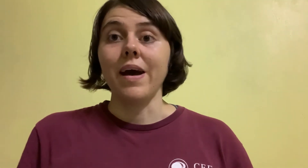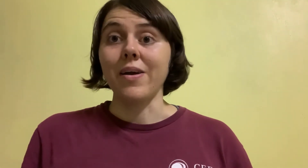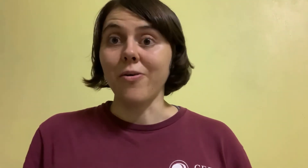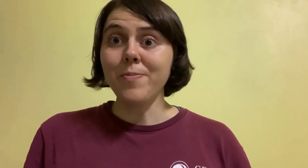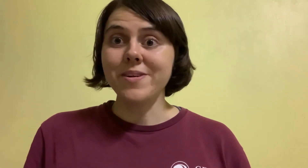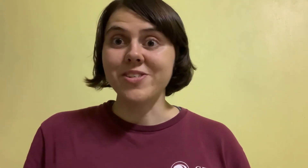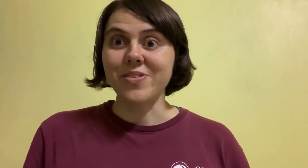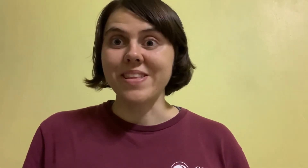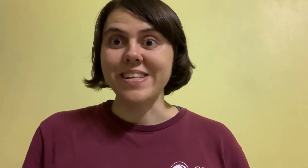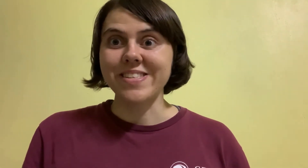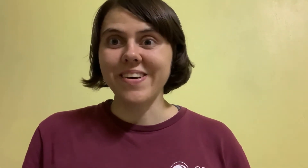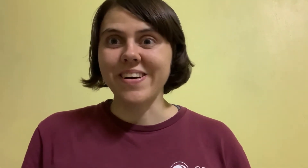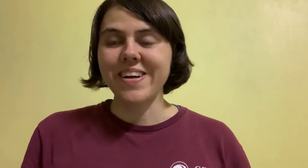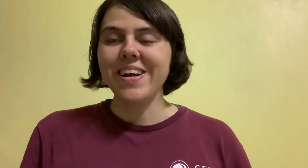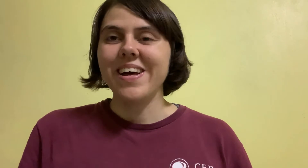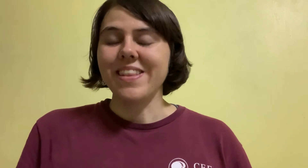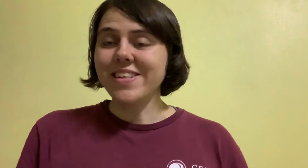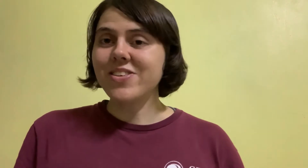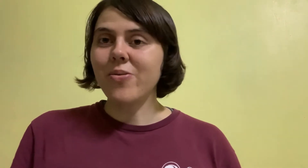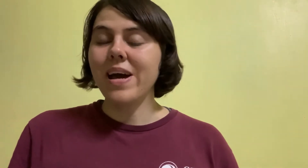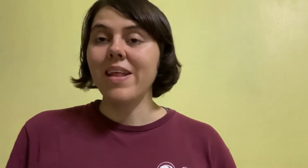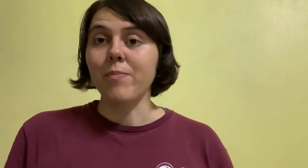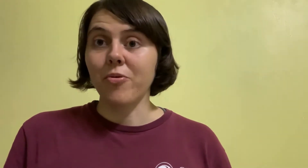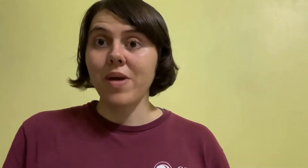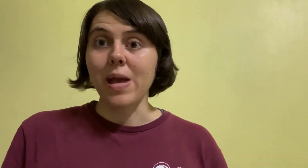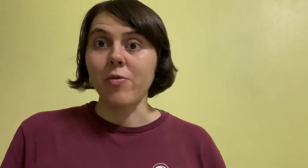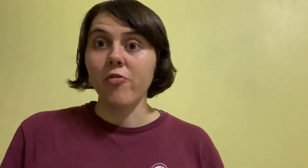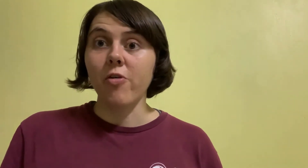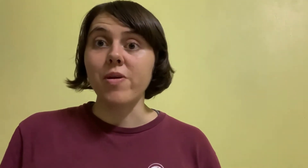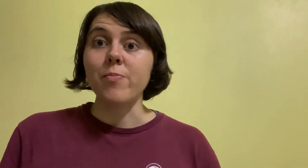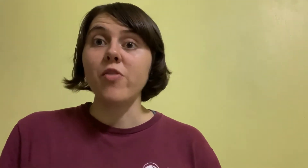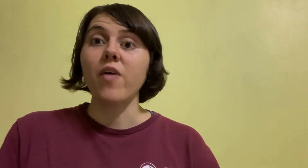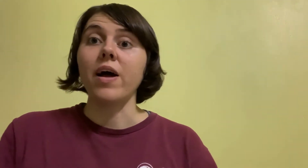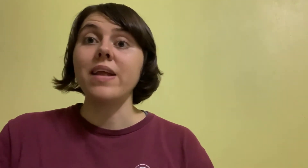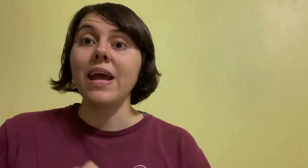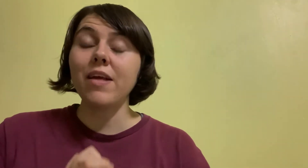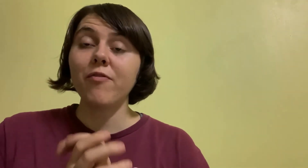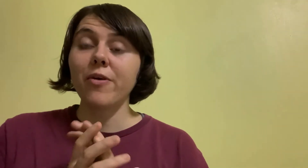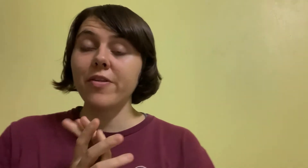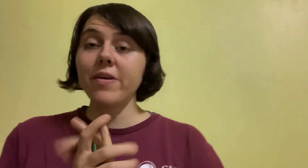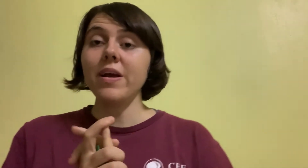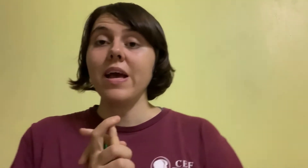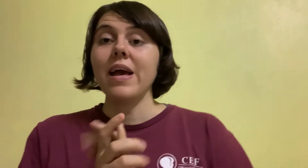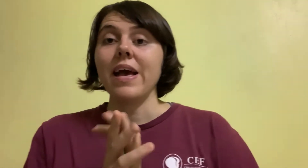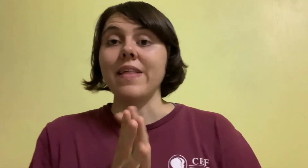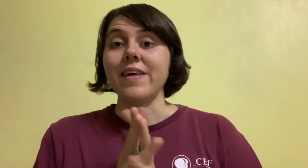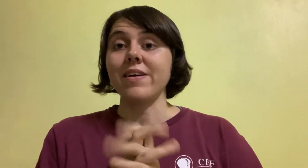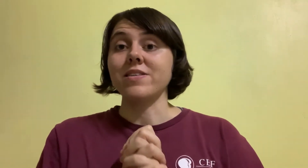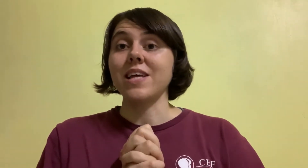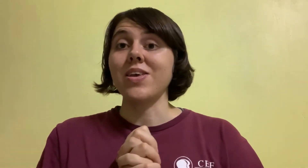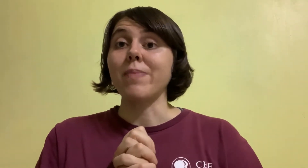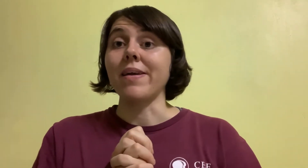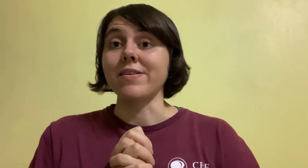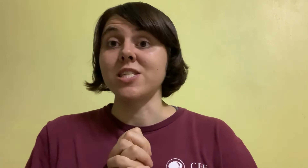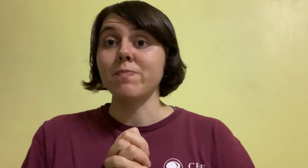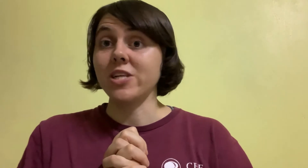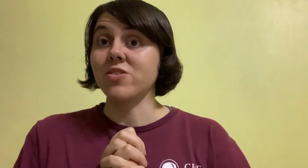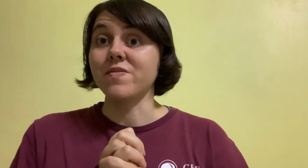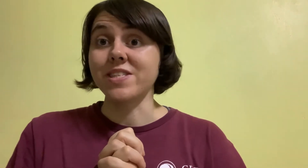I hope you enjoyed that song. Let's go ahead and pray before we move on any further, and then I'll tell you about our special